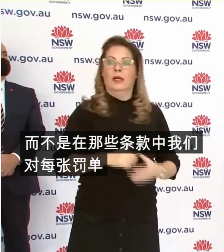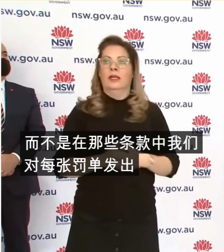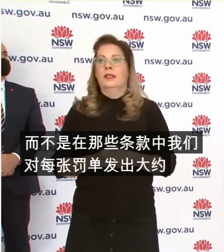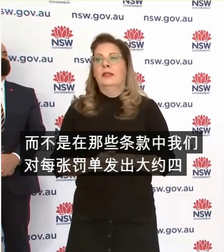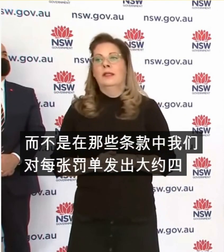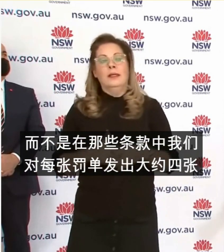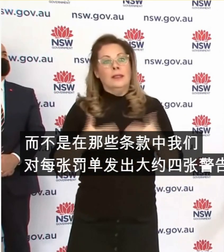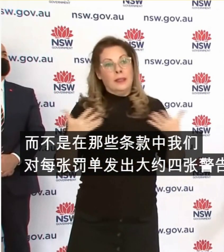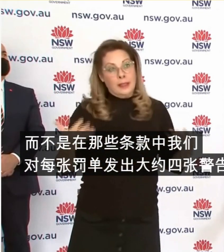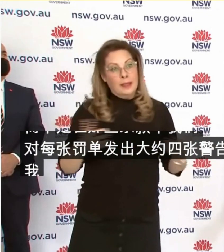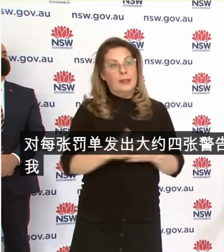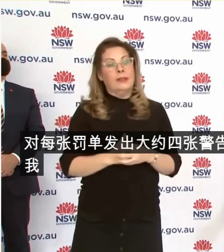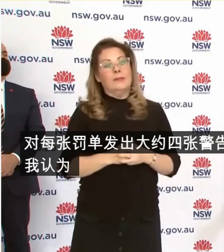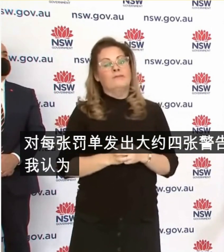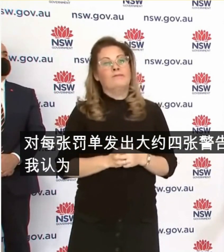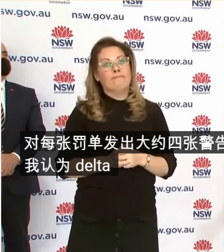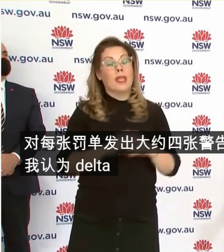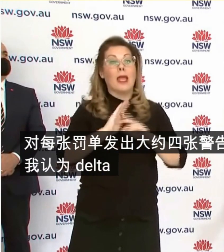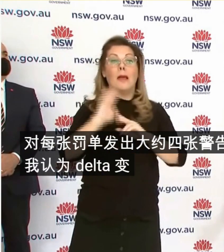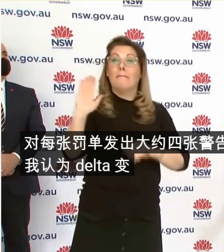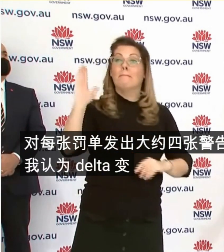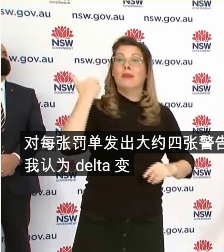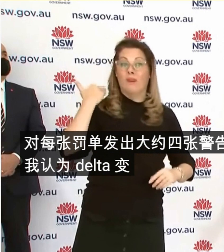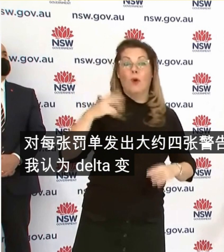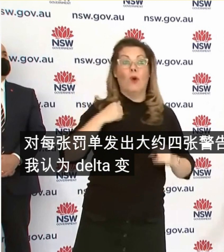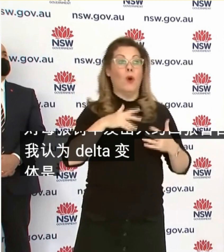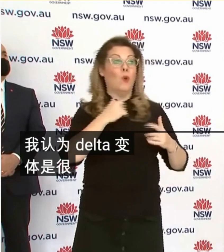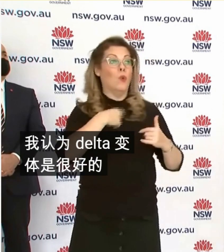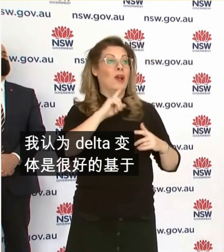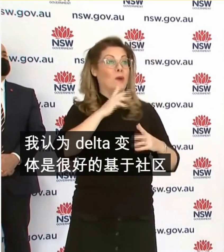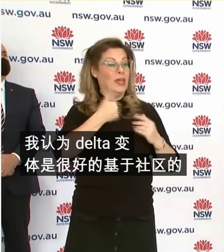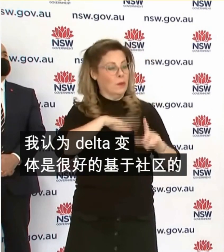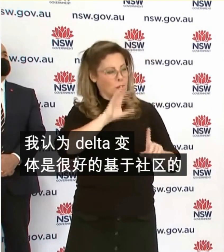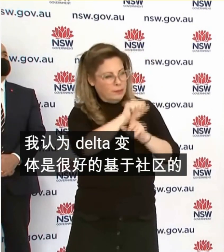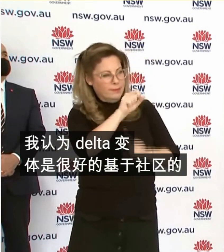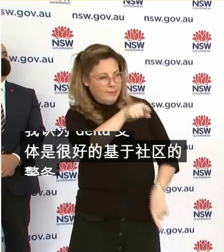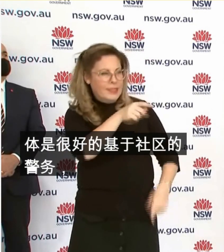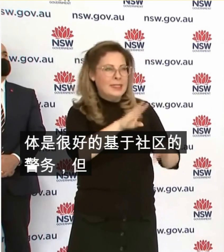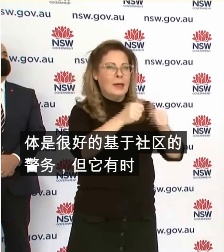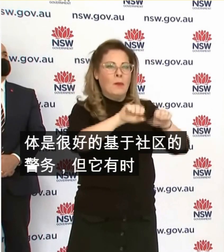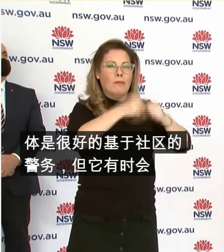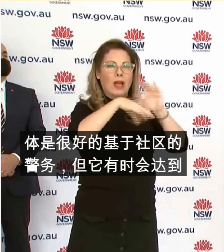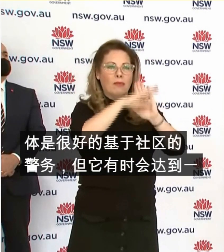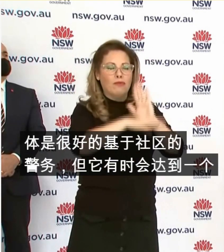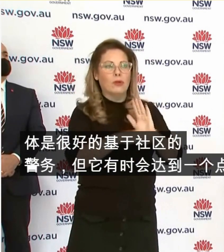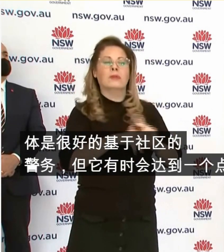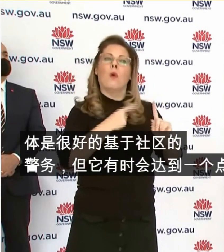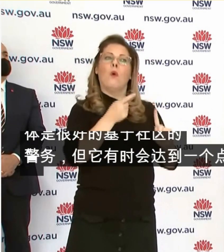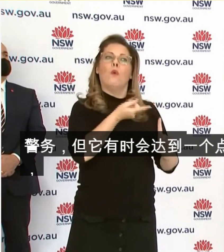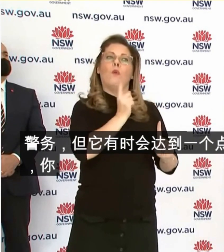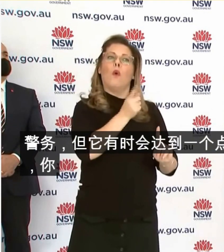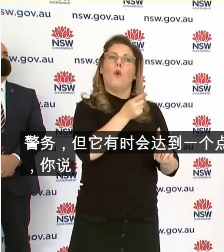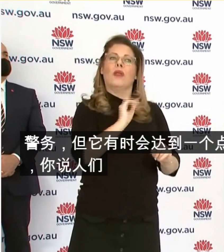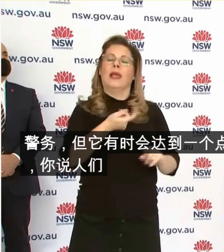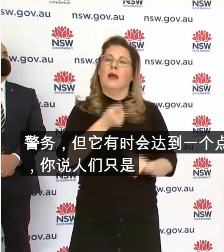were issuing probably 4 cautions for every ticket leading up to the Delta variants, which I think is great community-based policing, but it reaches a